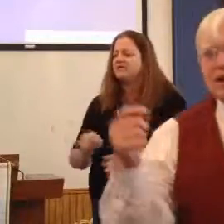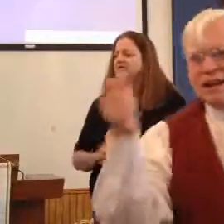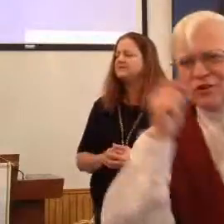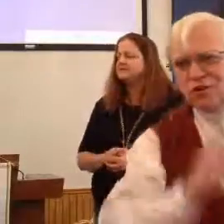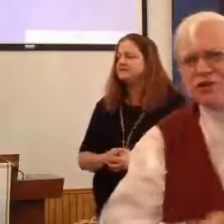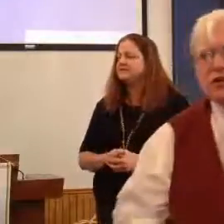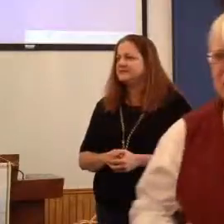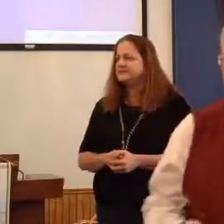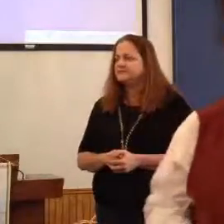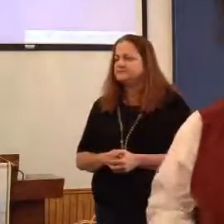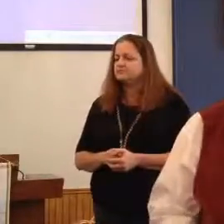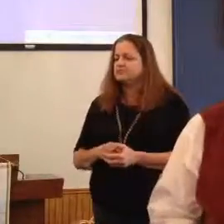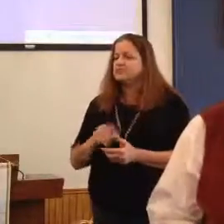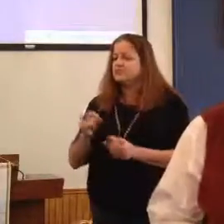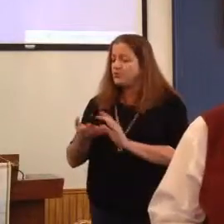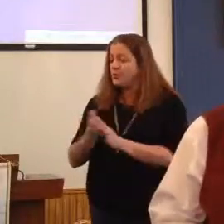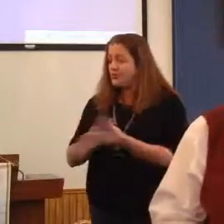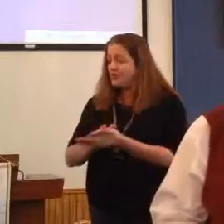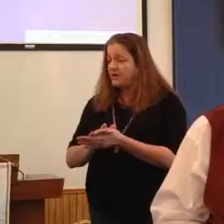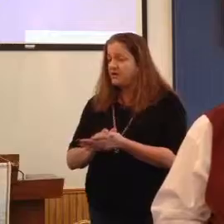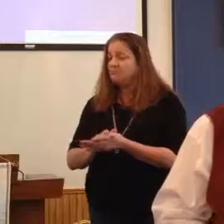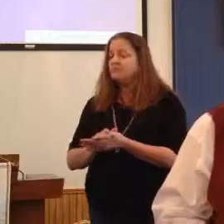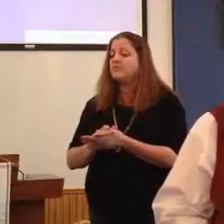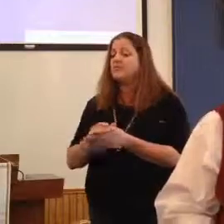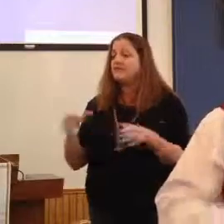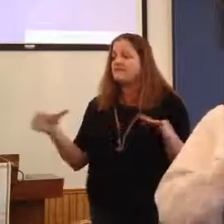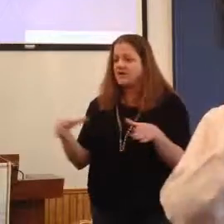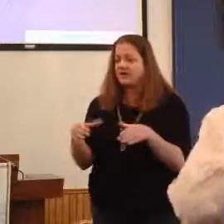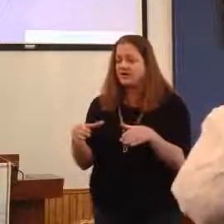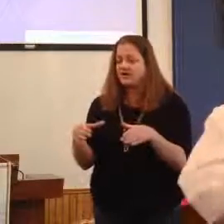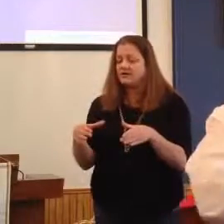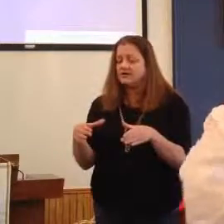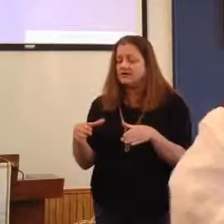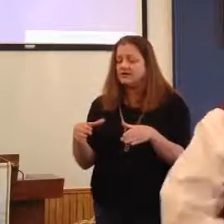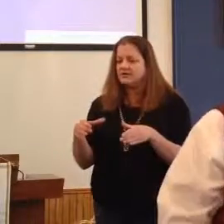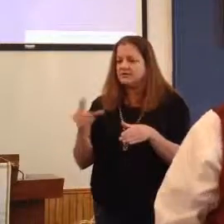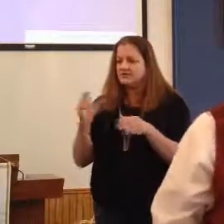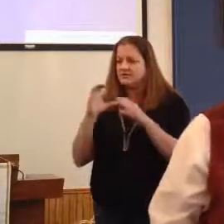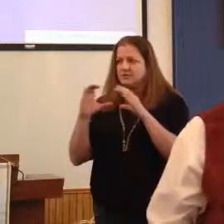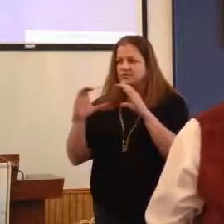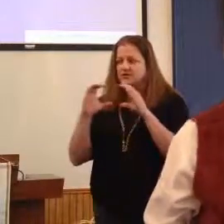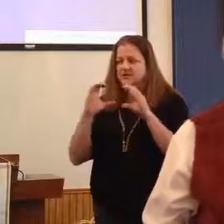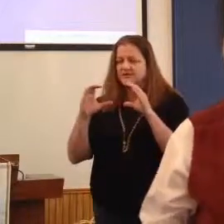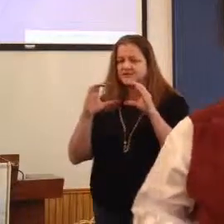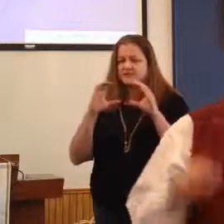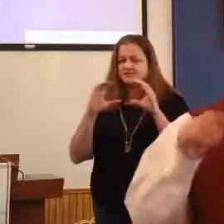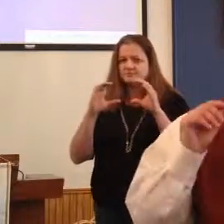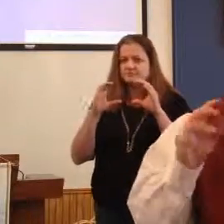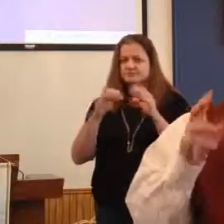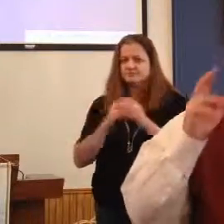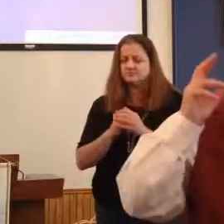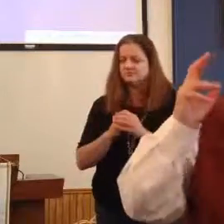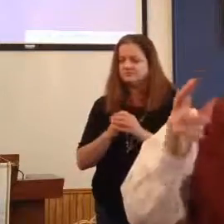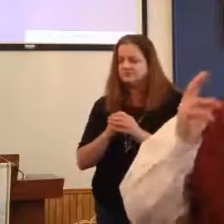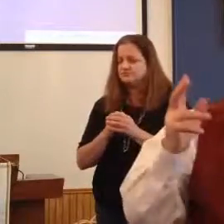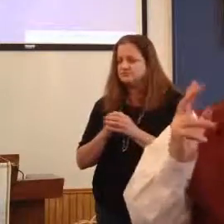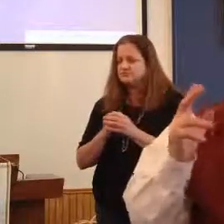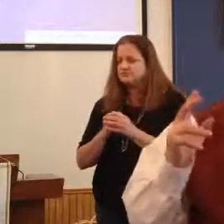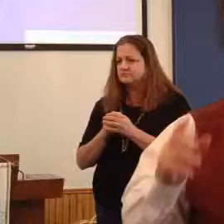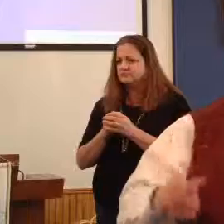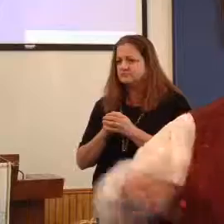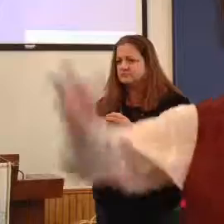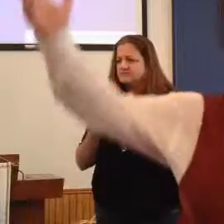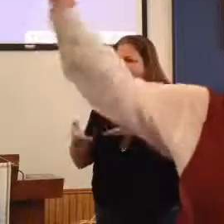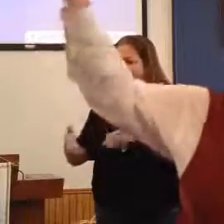So, in order to become a flock, we need to communicate. We need to let